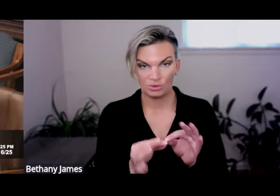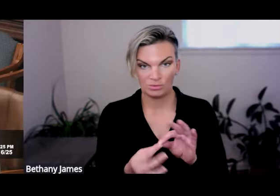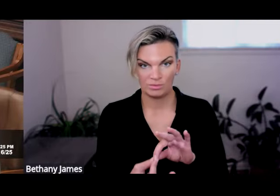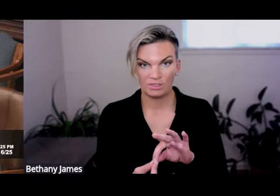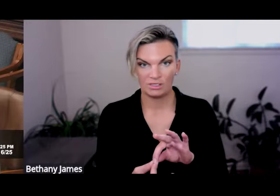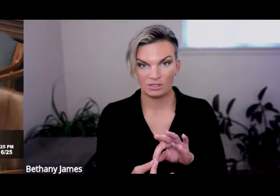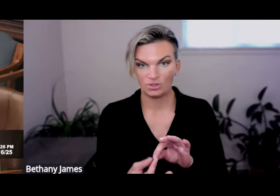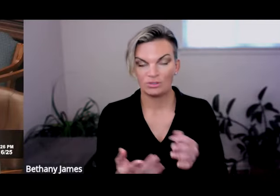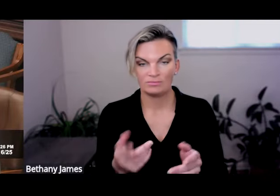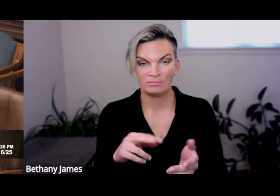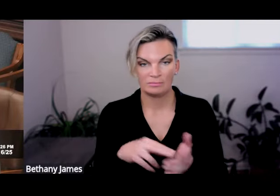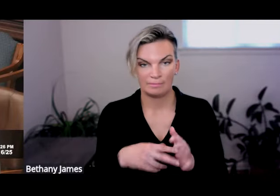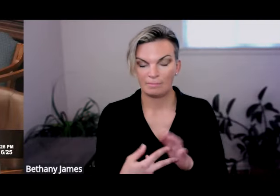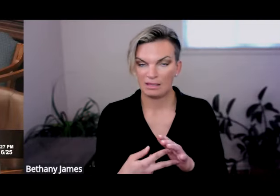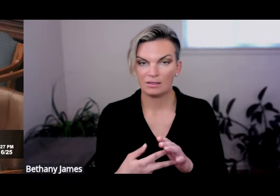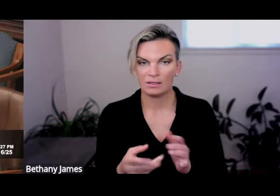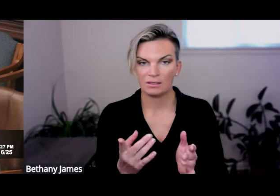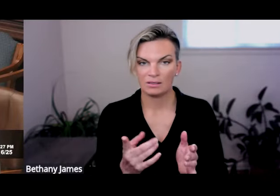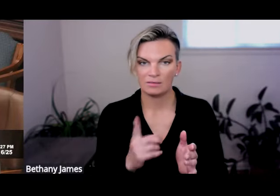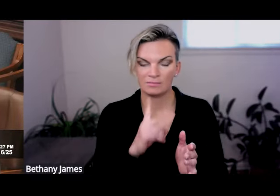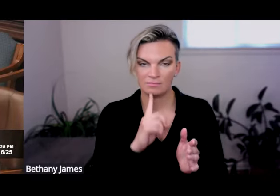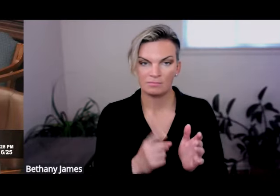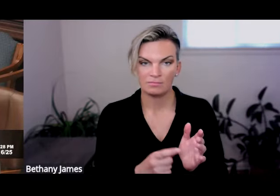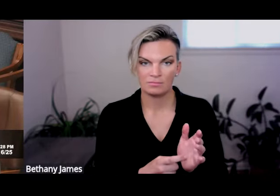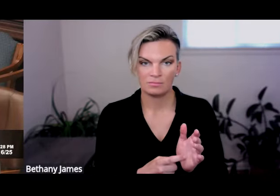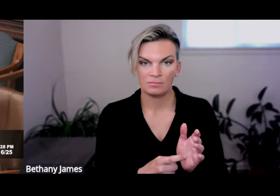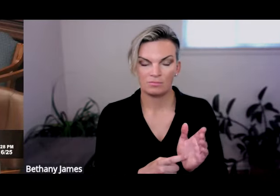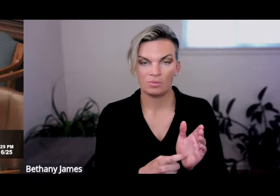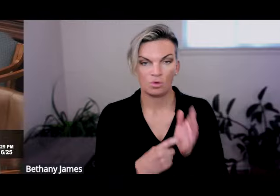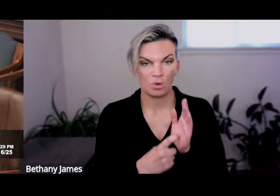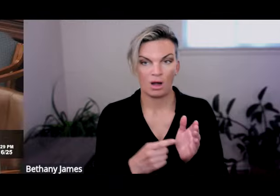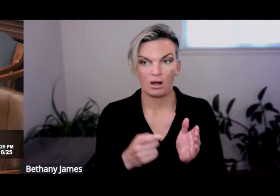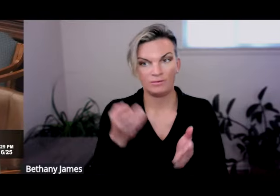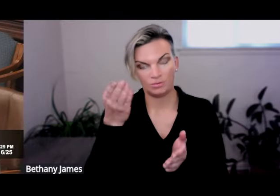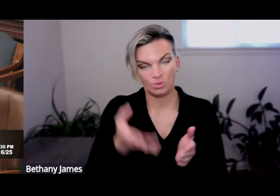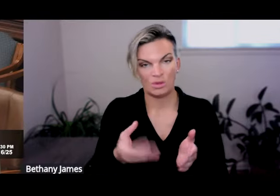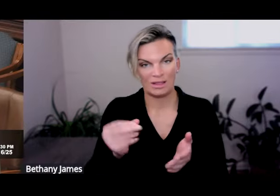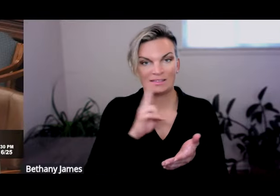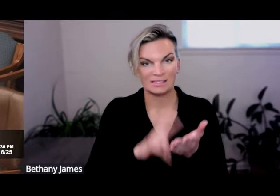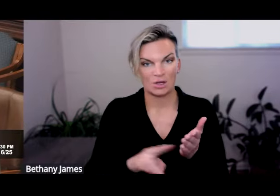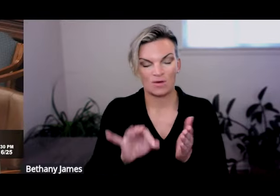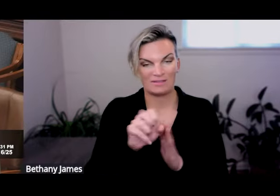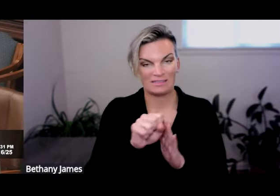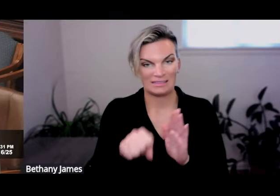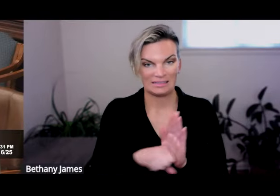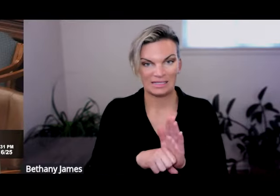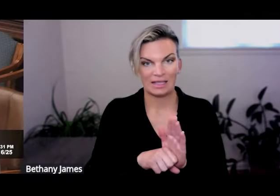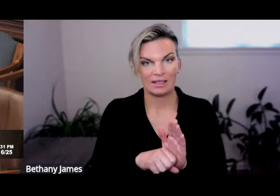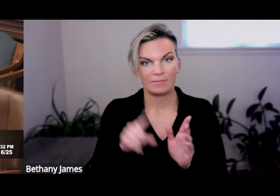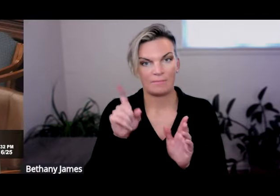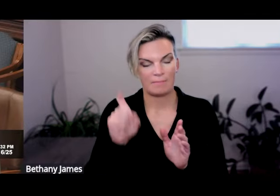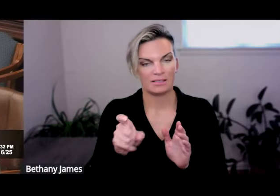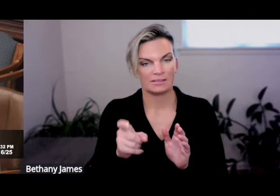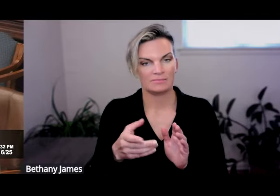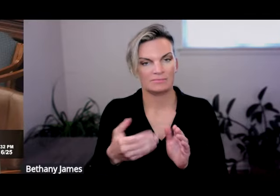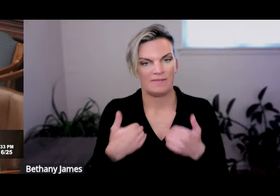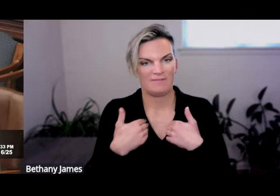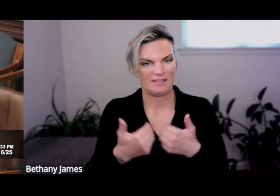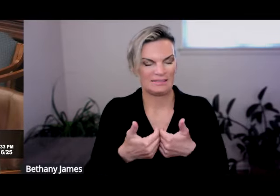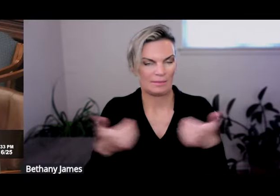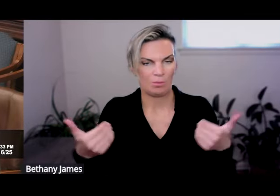would require you or the Secretary of State to maintain separate lists. I don't know if